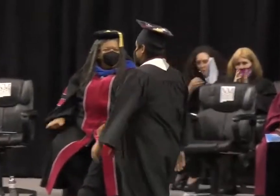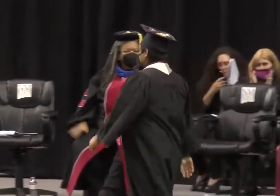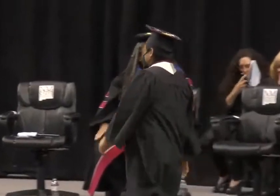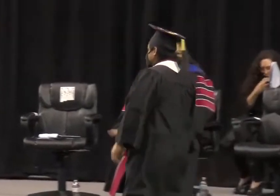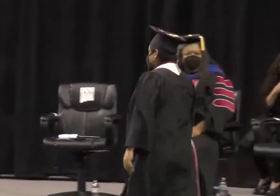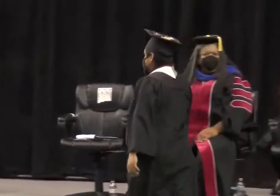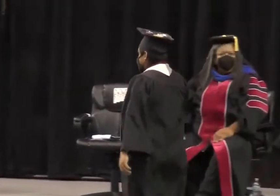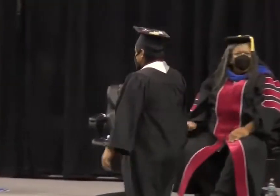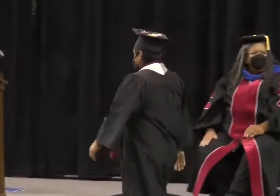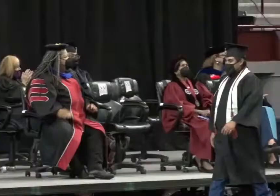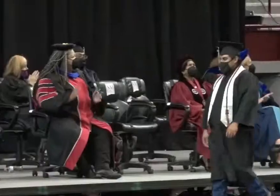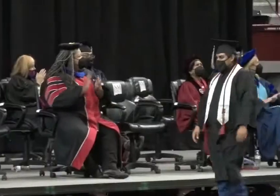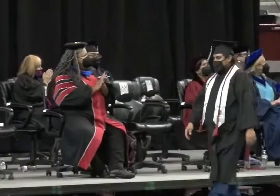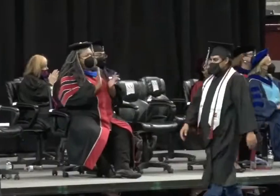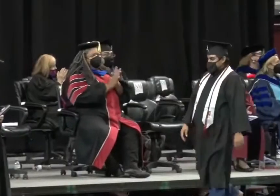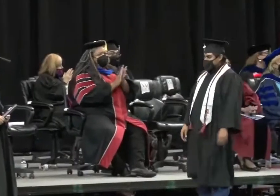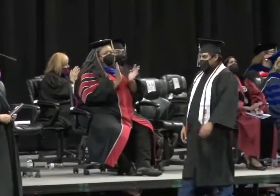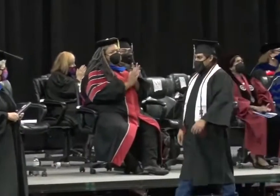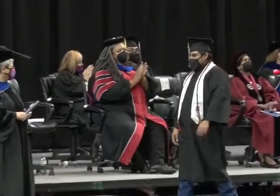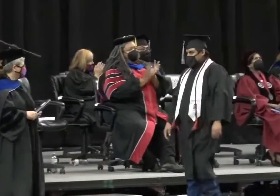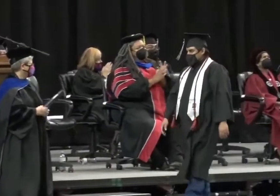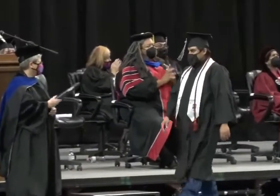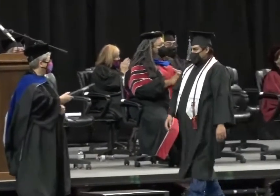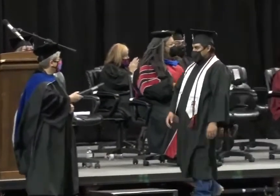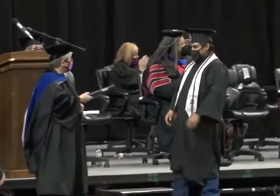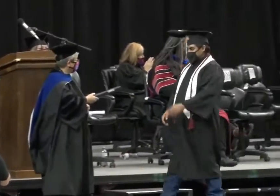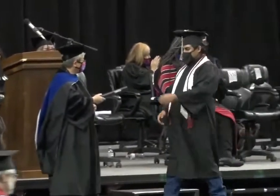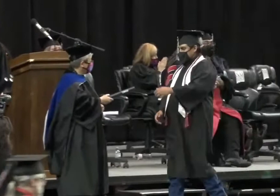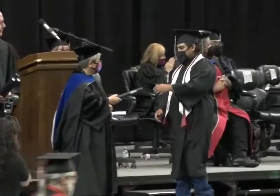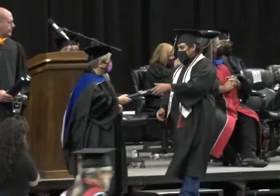Welding Technology, Crimson Scholar.